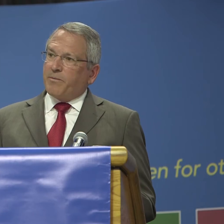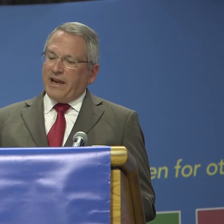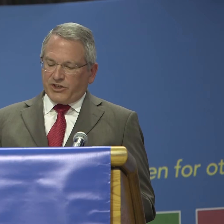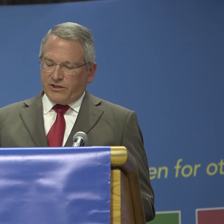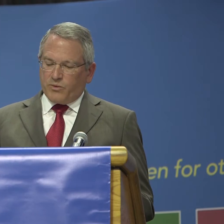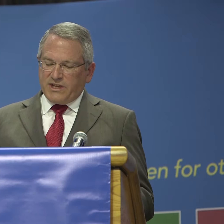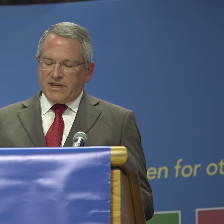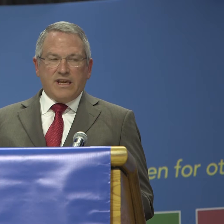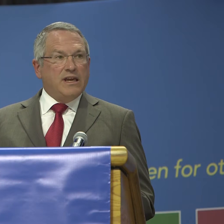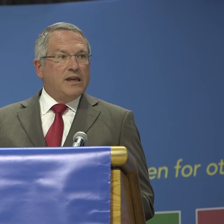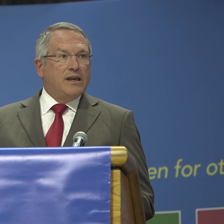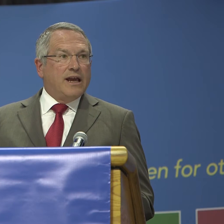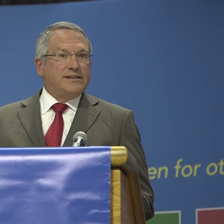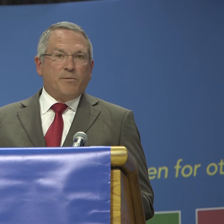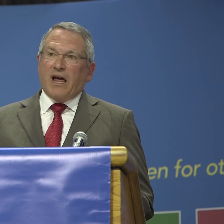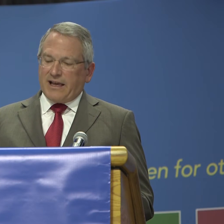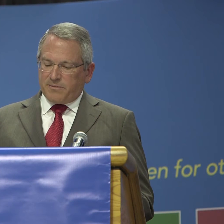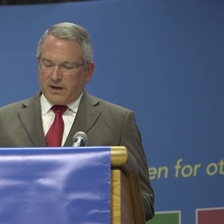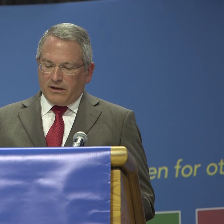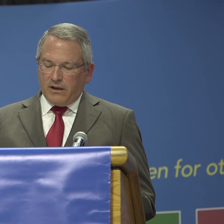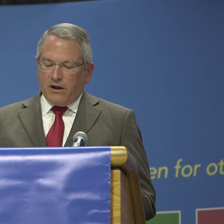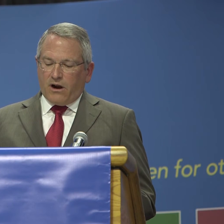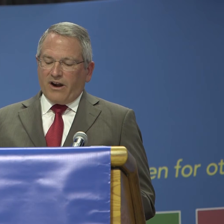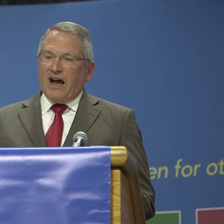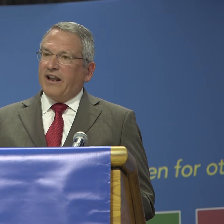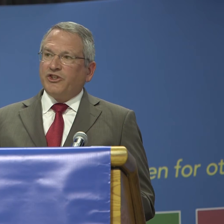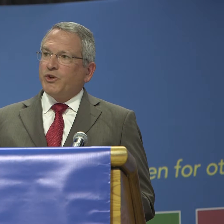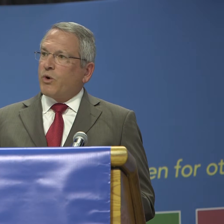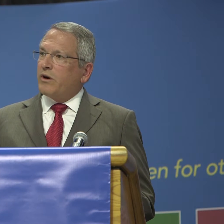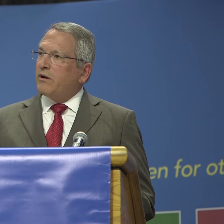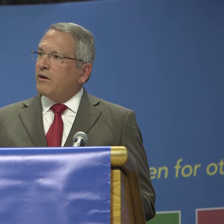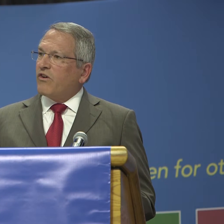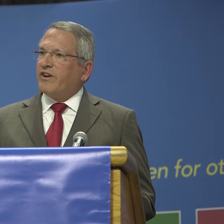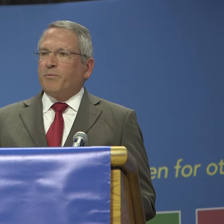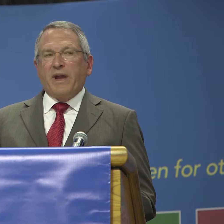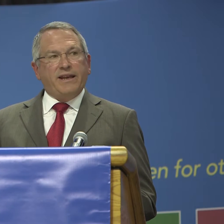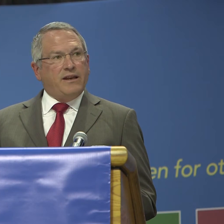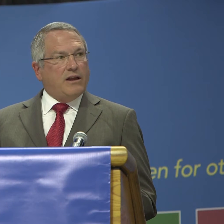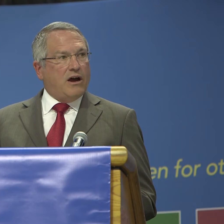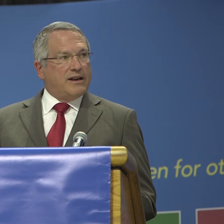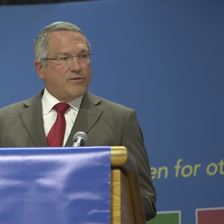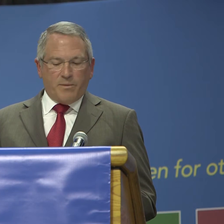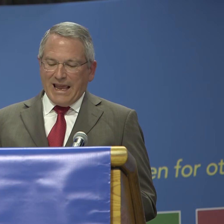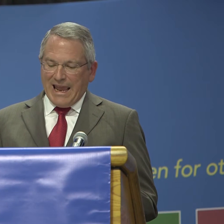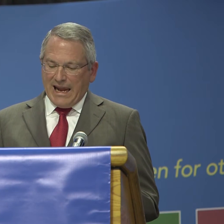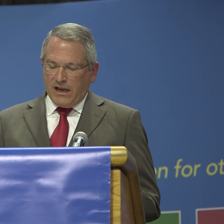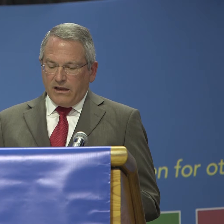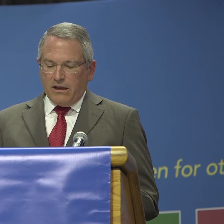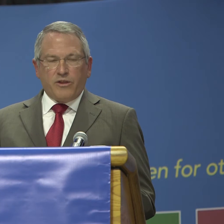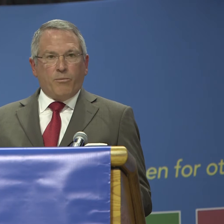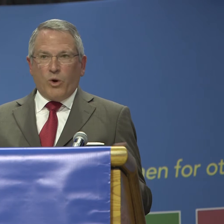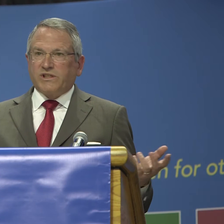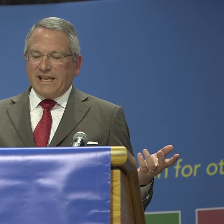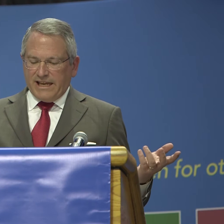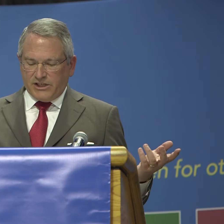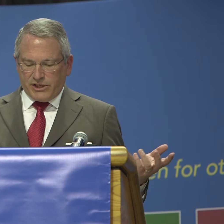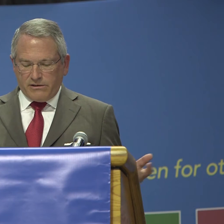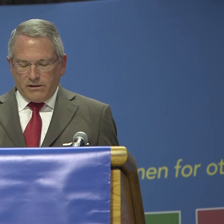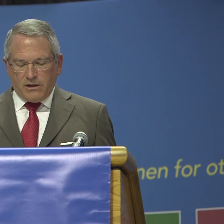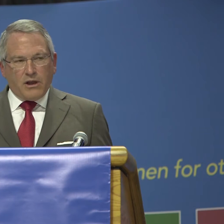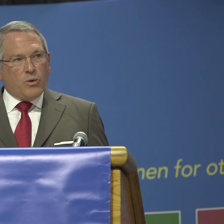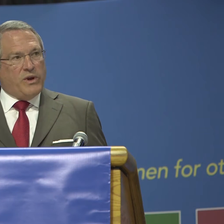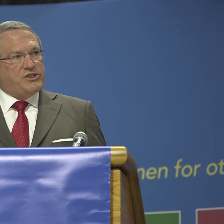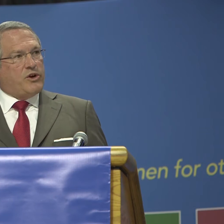85% of the patients we see at Temple Hospital are uninsured or are dependent on government aid. They're mostly